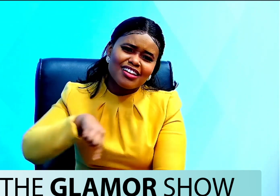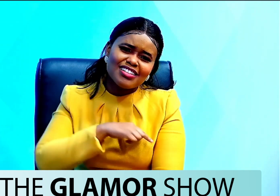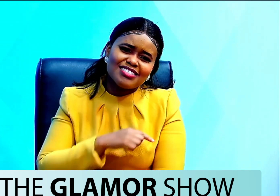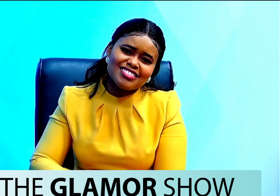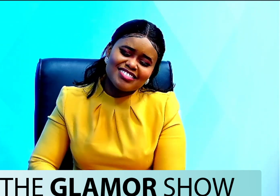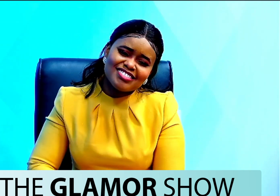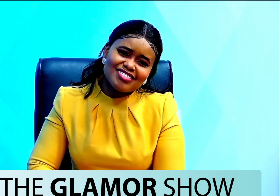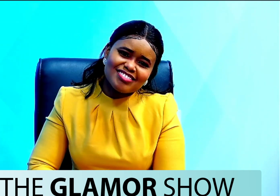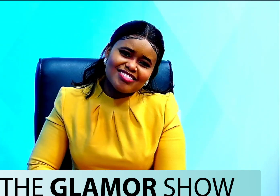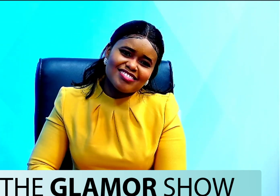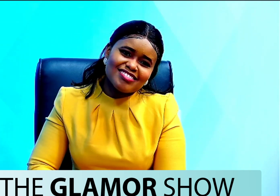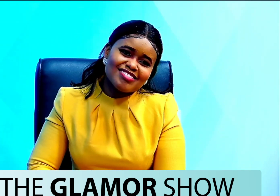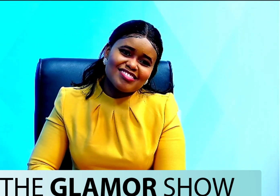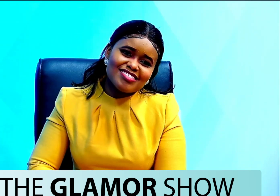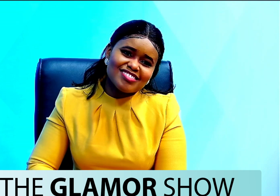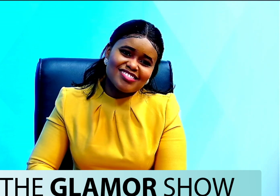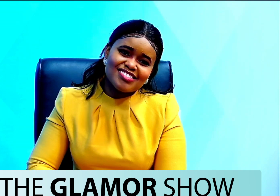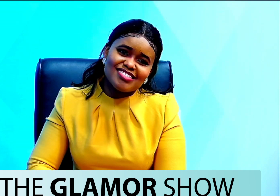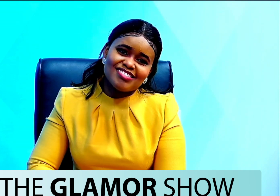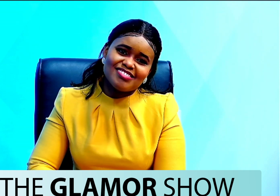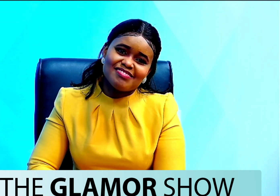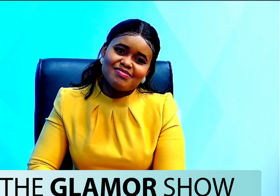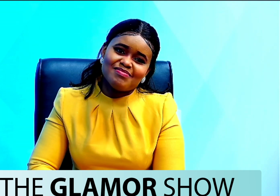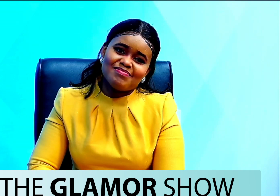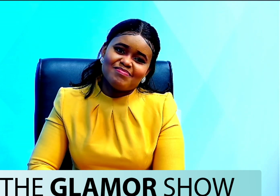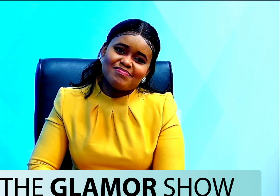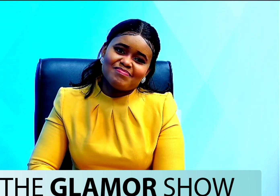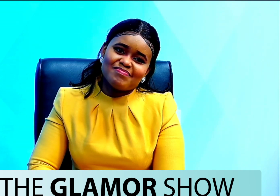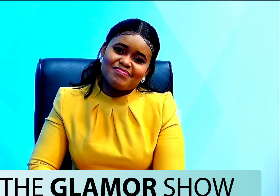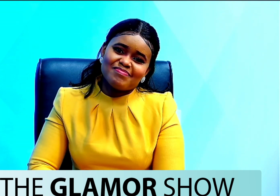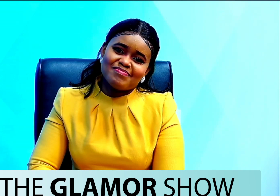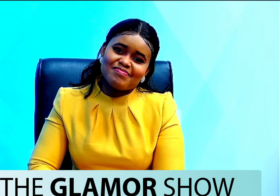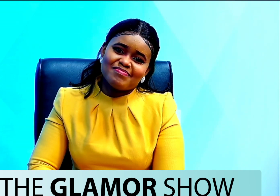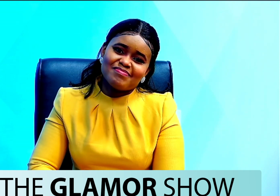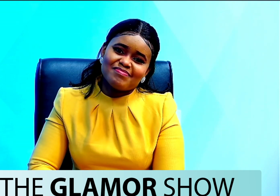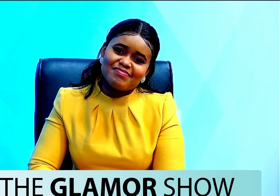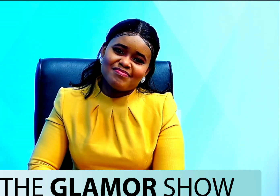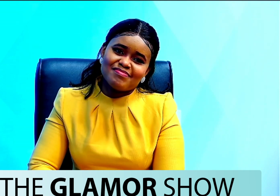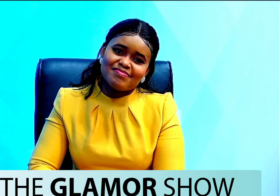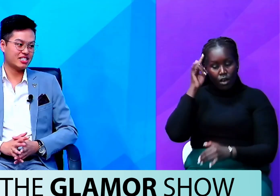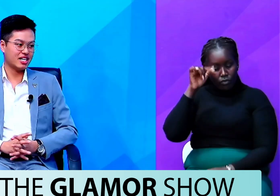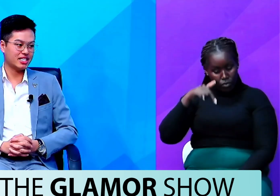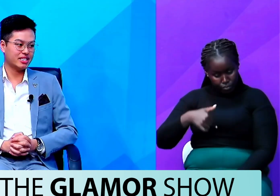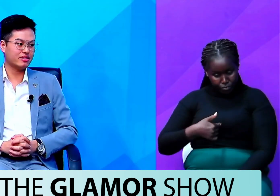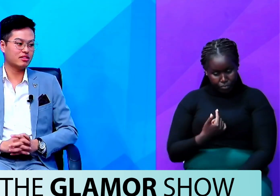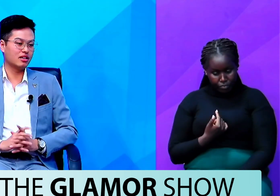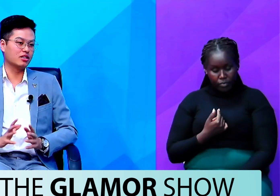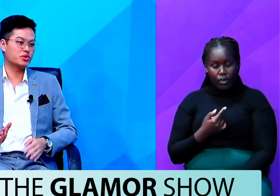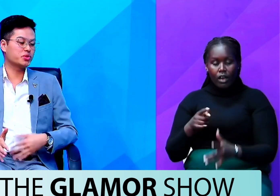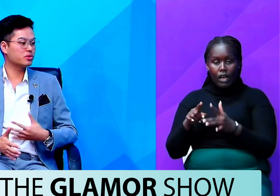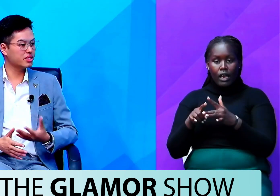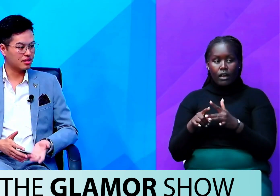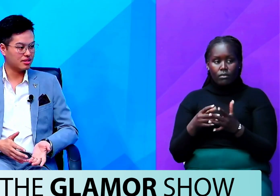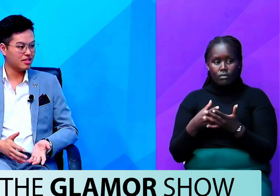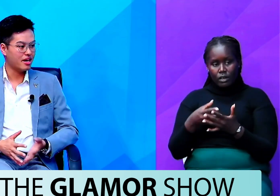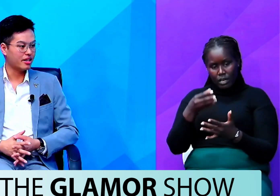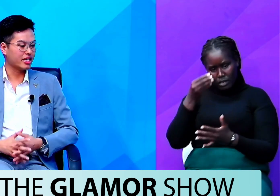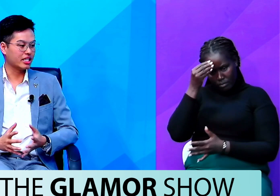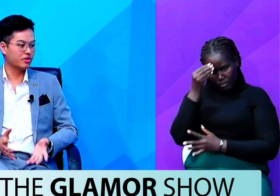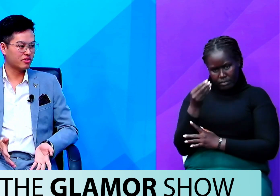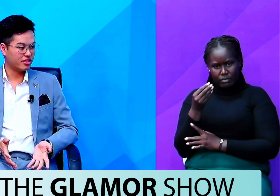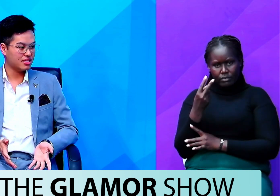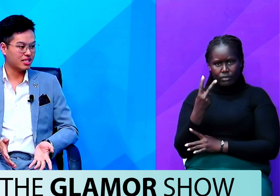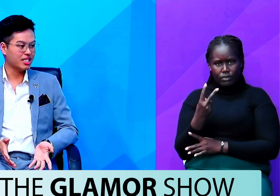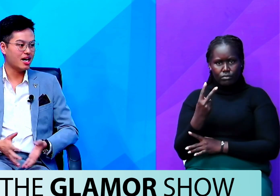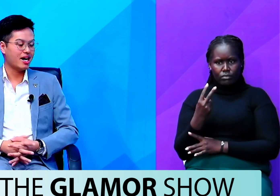marketing is quite difficult. Please explain to us about that. So, you know, for myself, I studied tourism